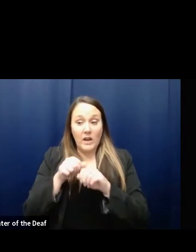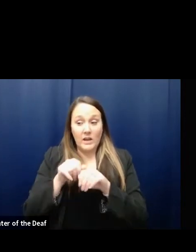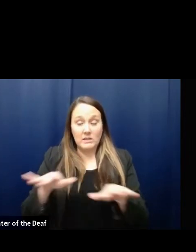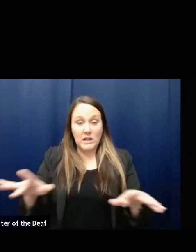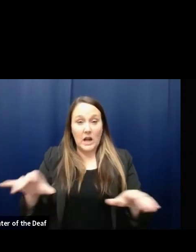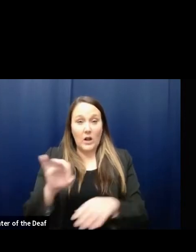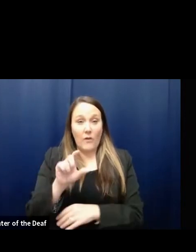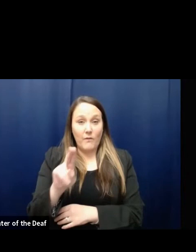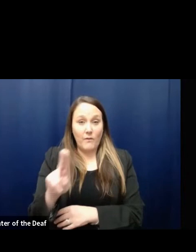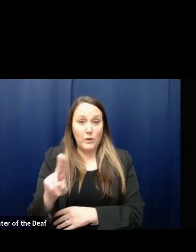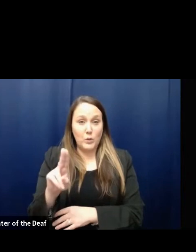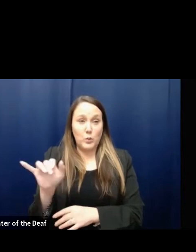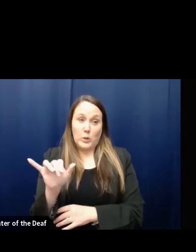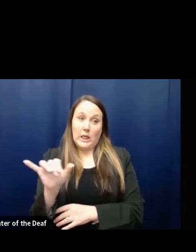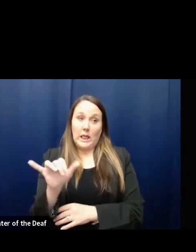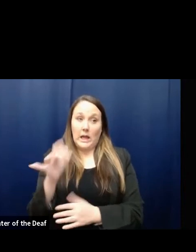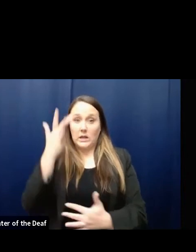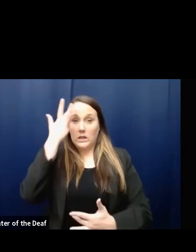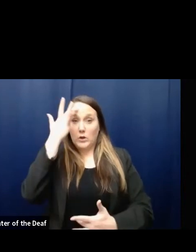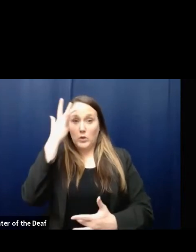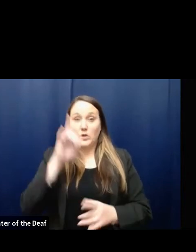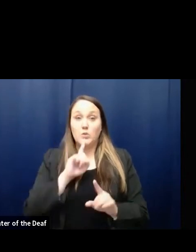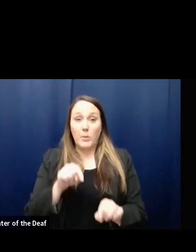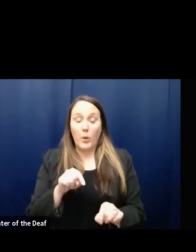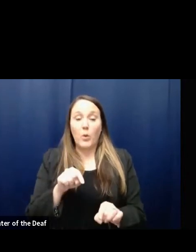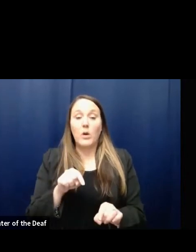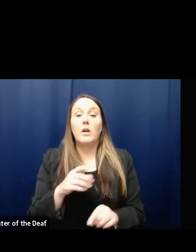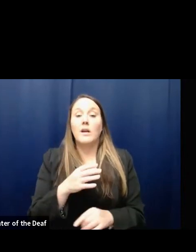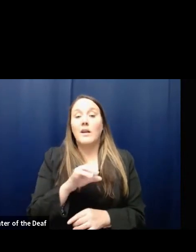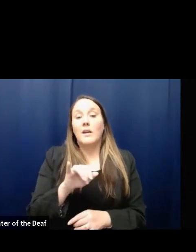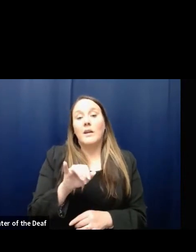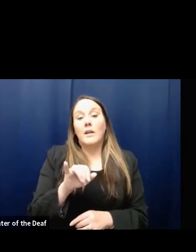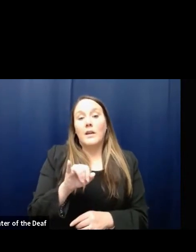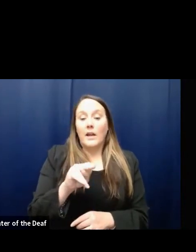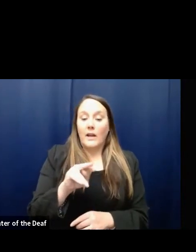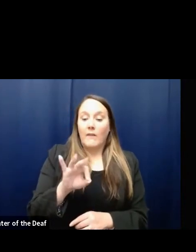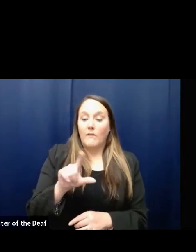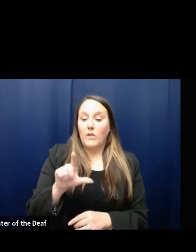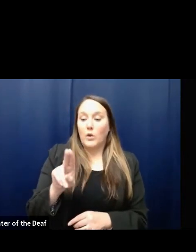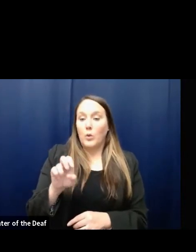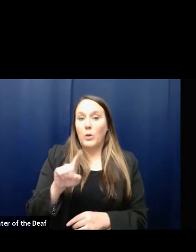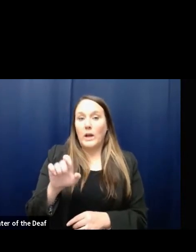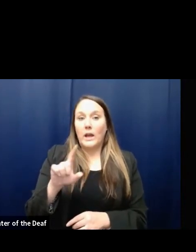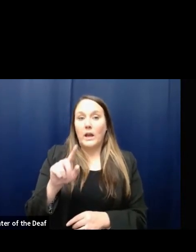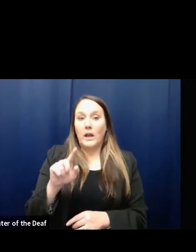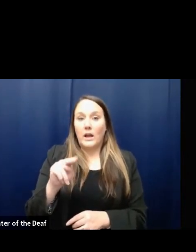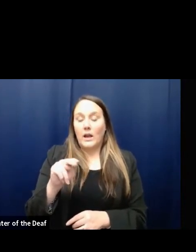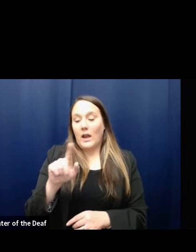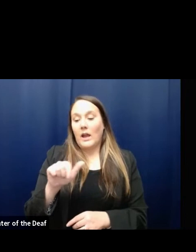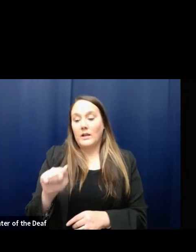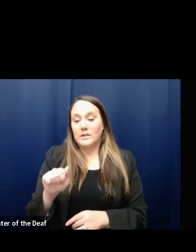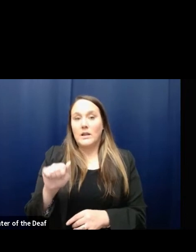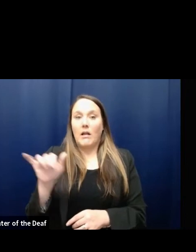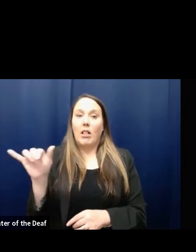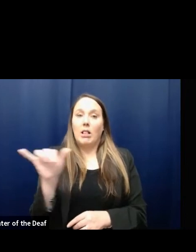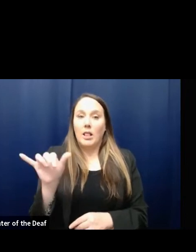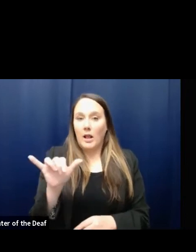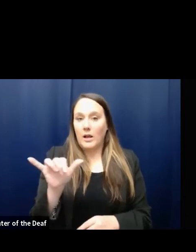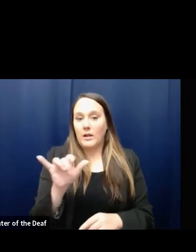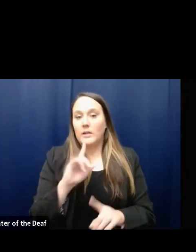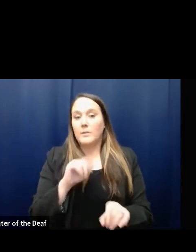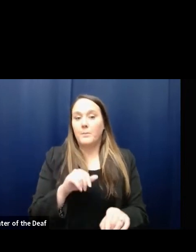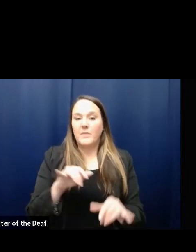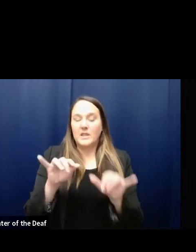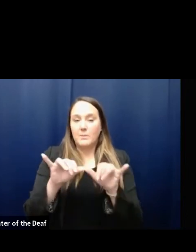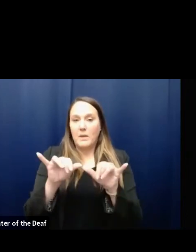illness report, and actually influenza-like illness, which is a measure of flu activity in the